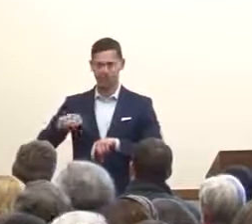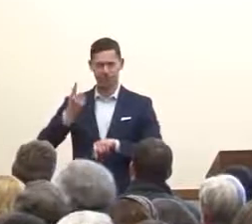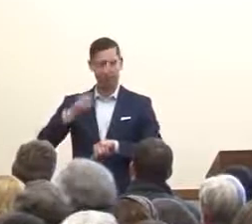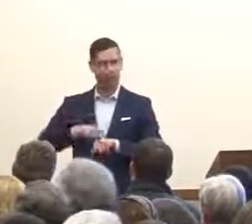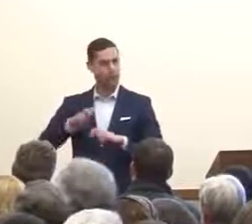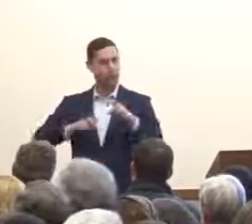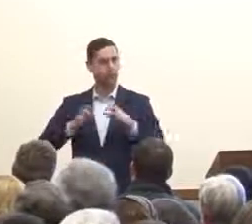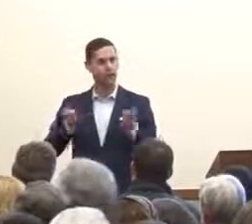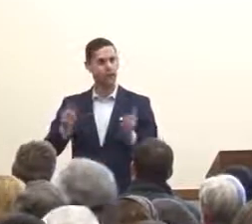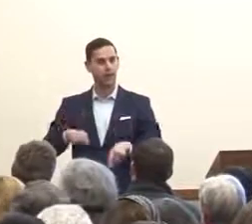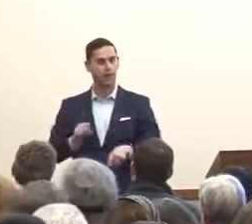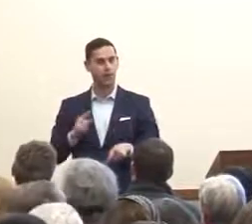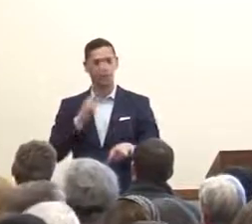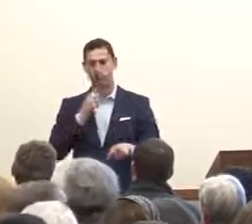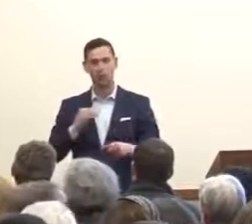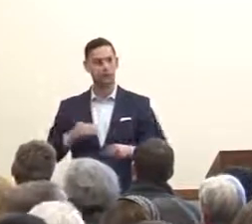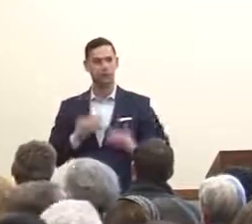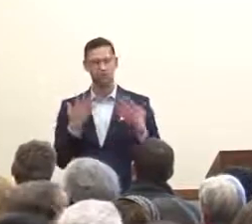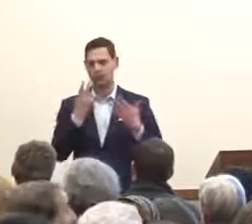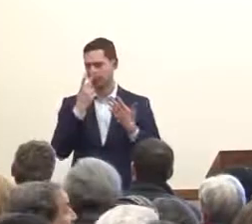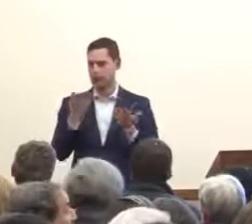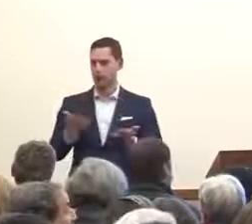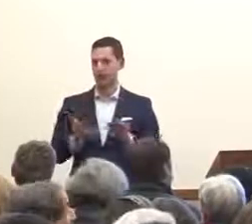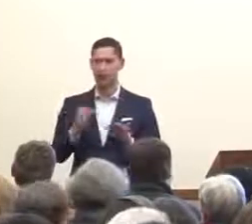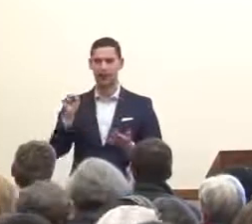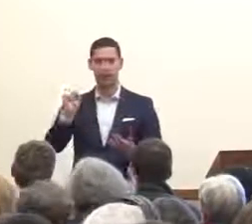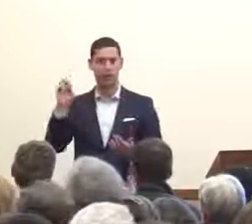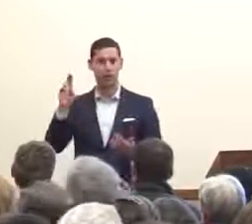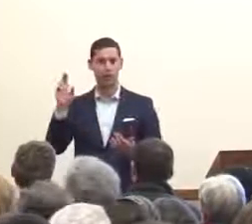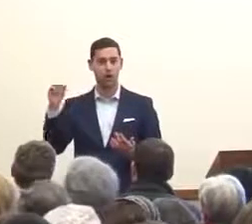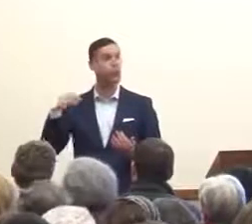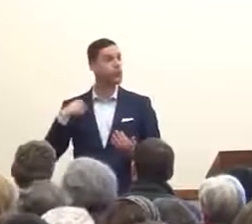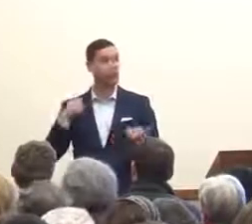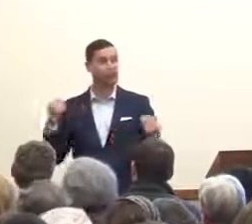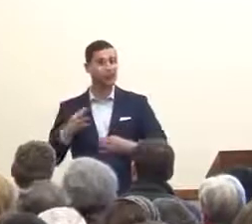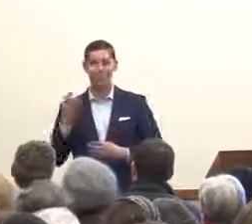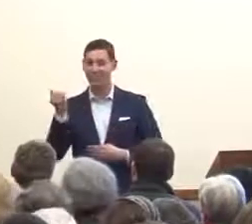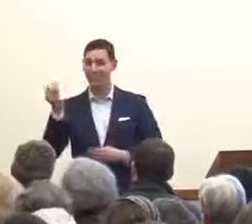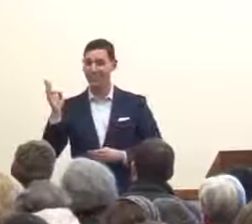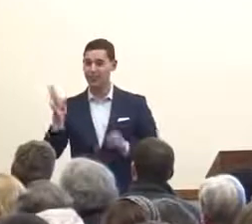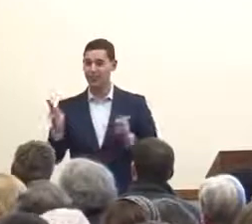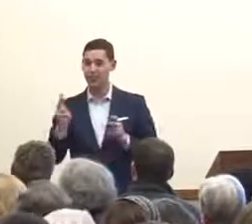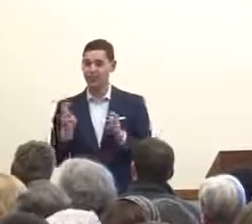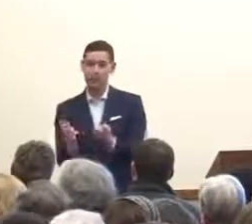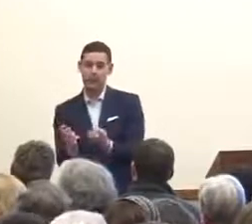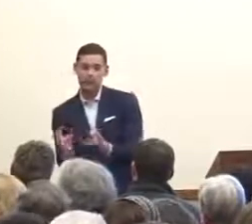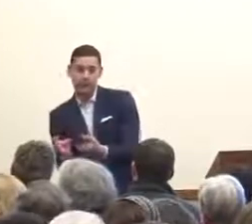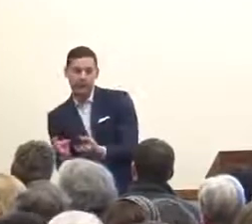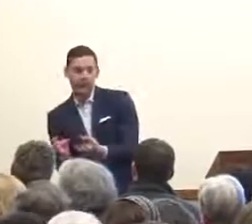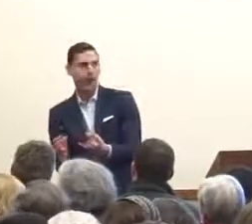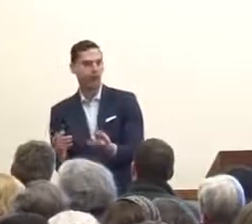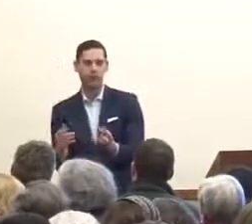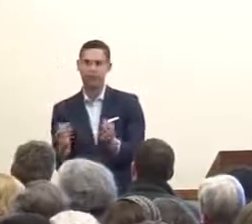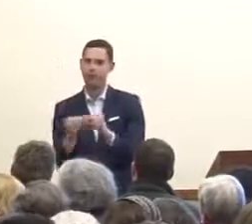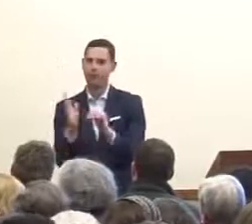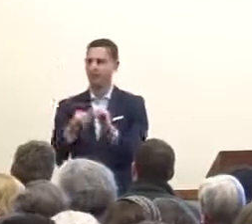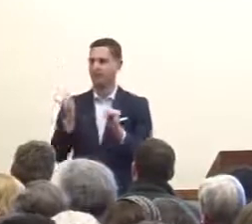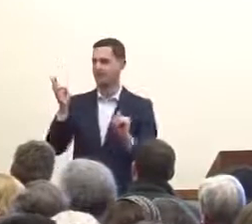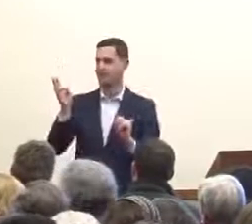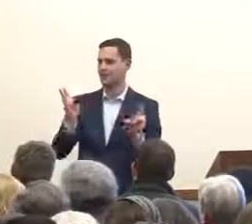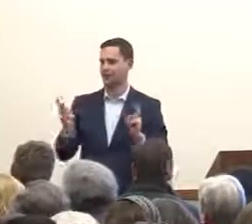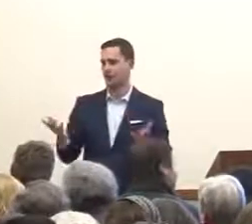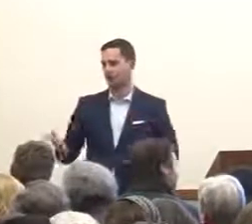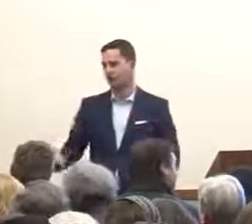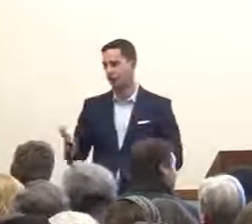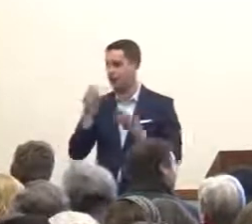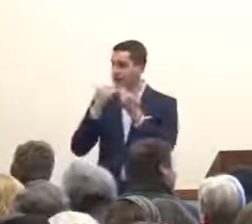so many of you here, an SRO crowd. We were afraid only 17 people were going to come. There are many more people here than 17. Thank you